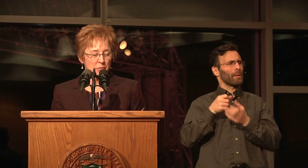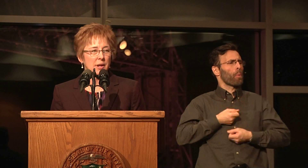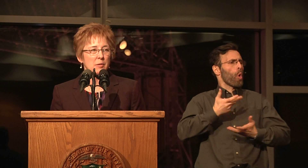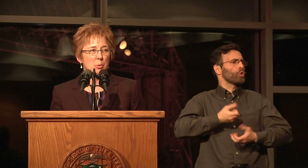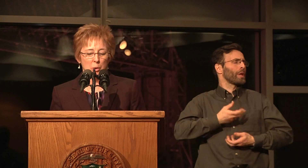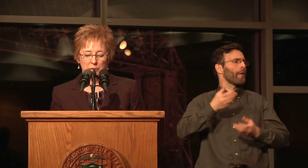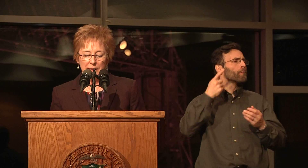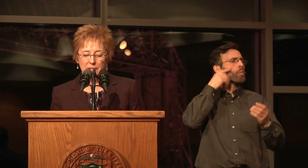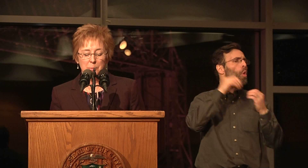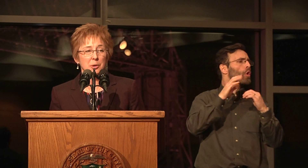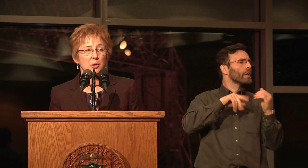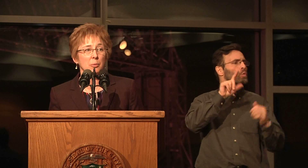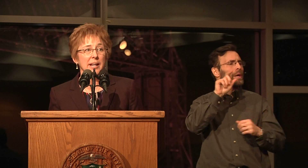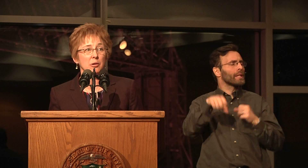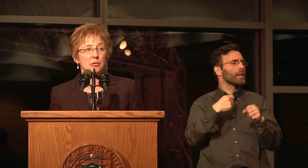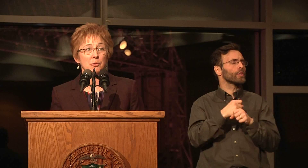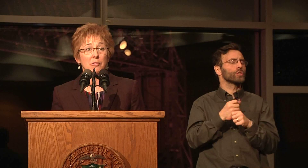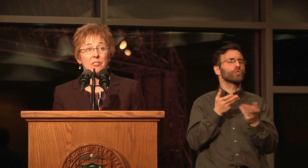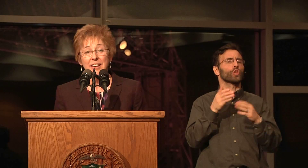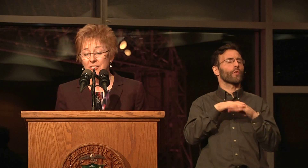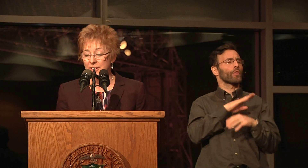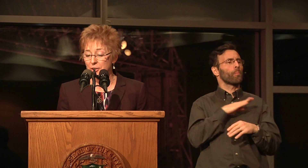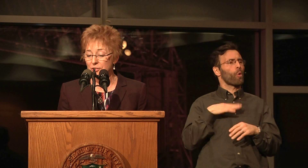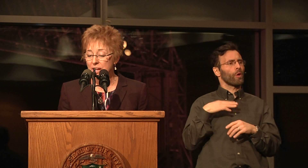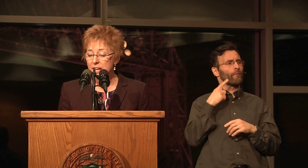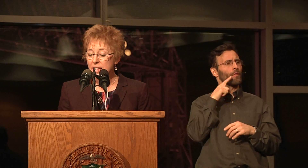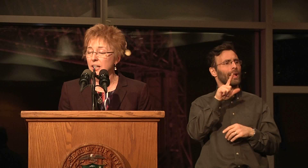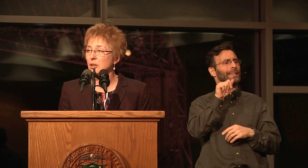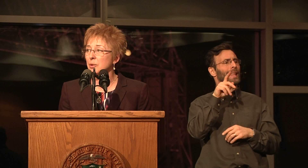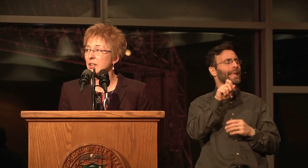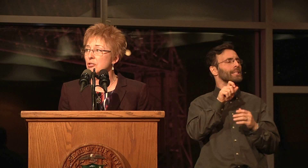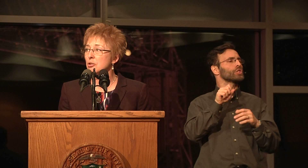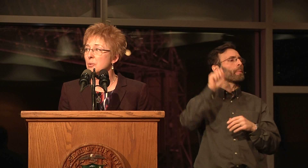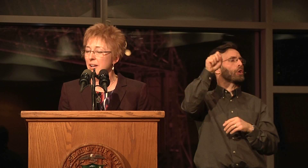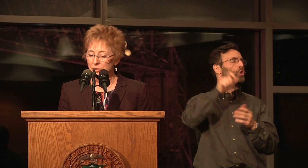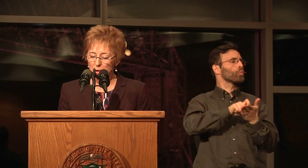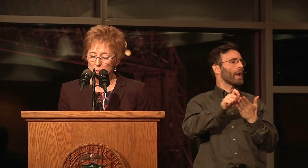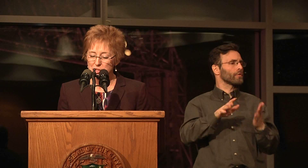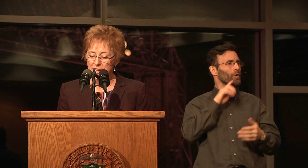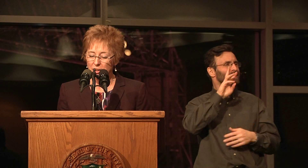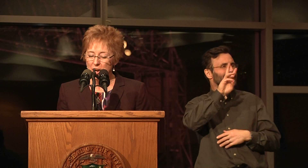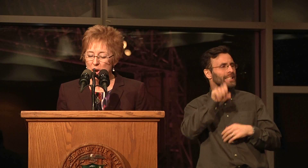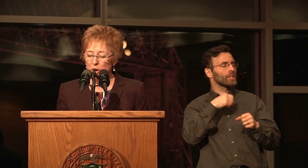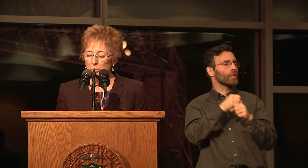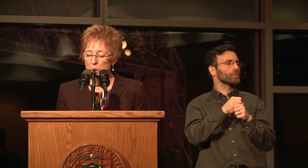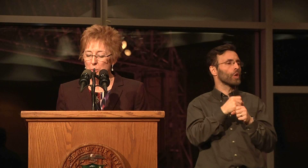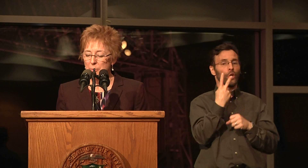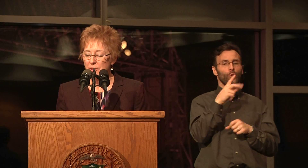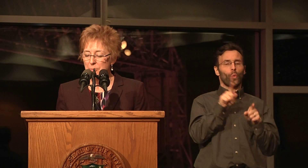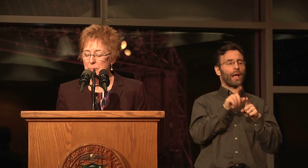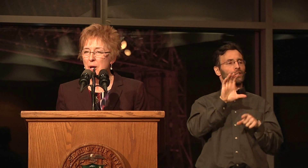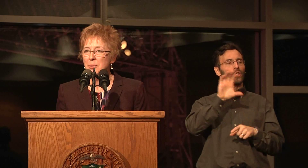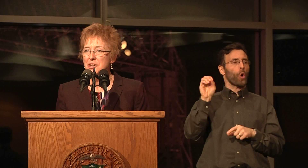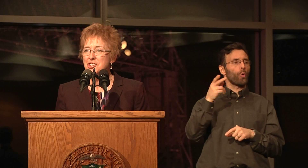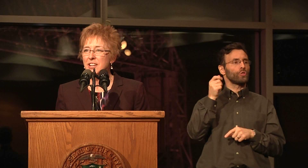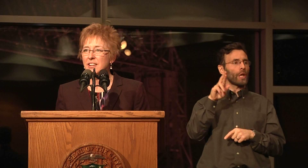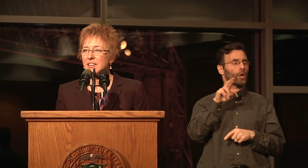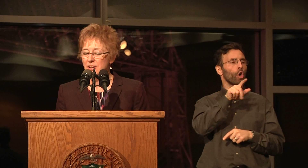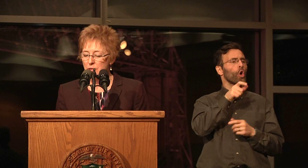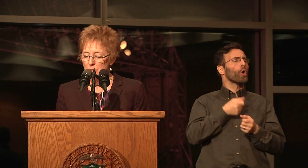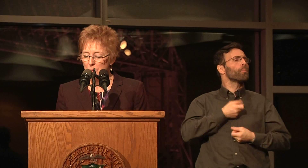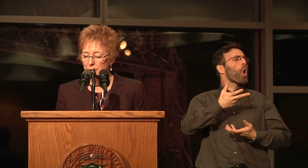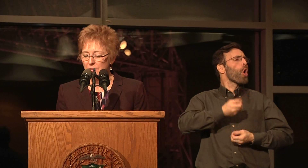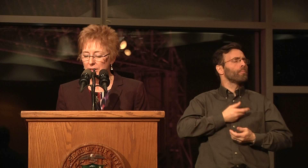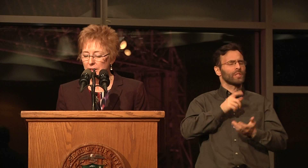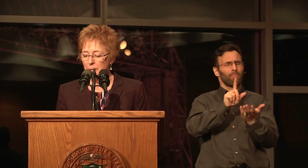has served on the board of Lake Superior Writers for 6 years, including 2 as co-chair. Her poems have been published